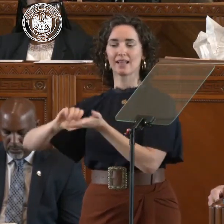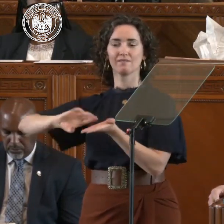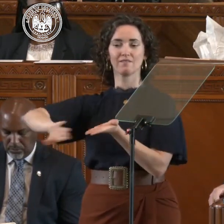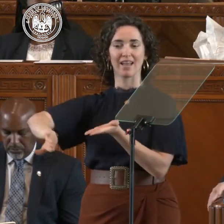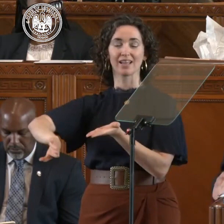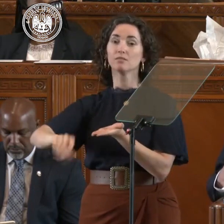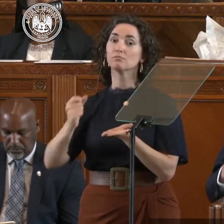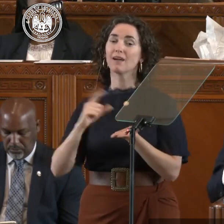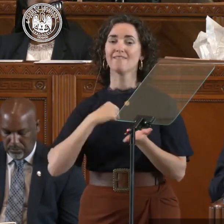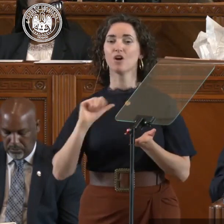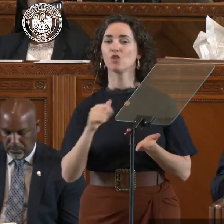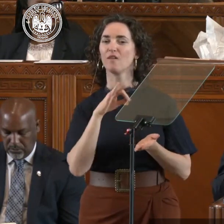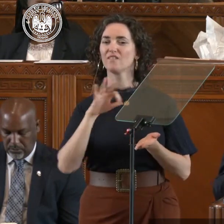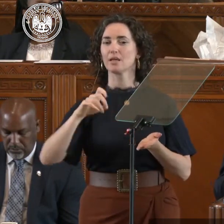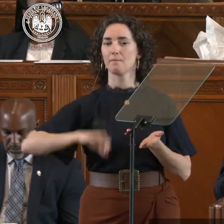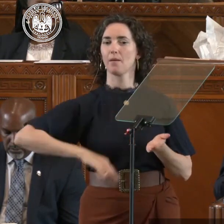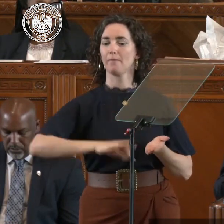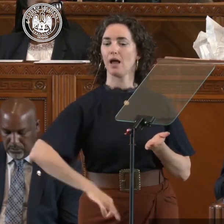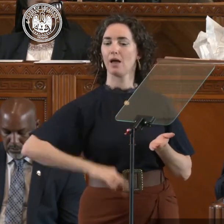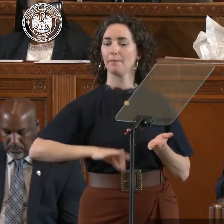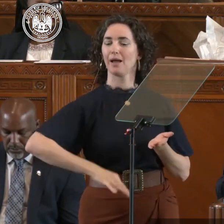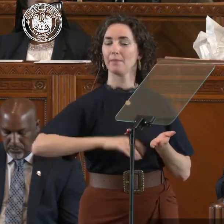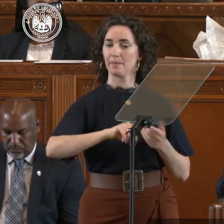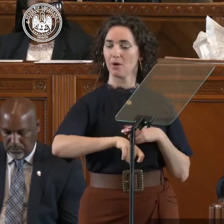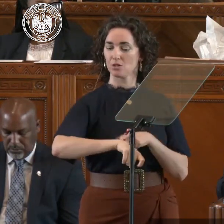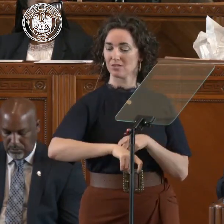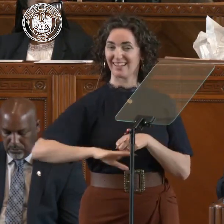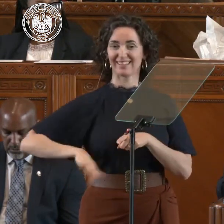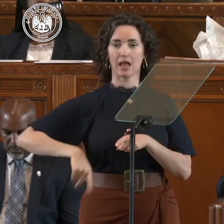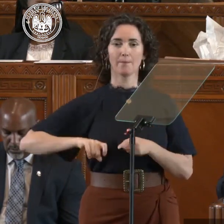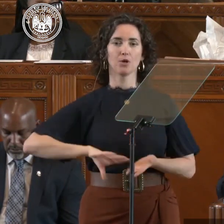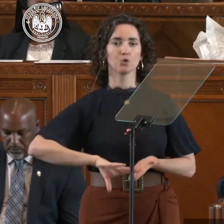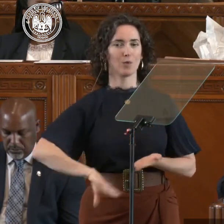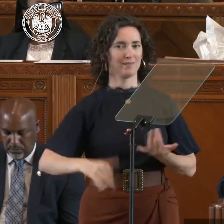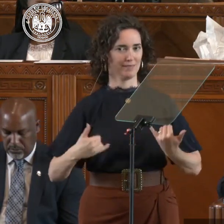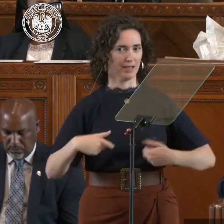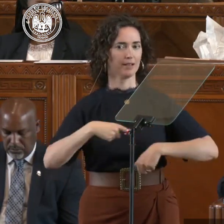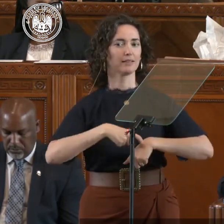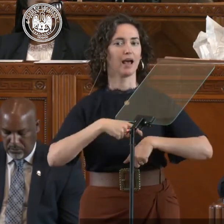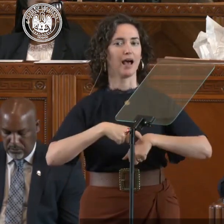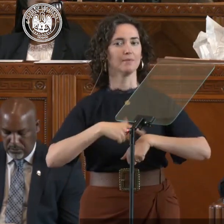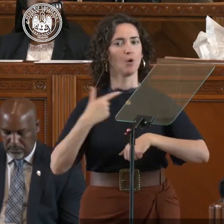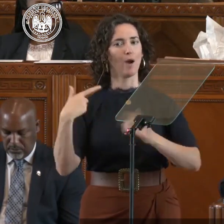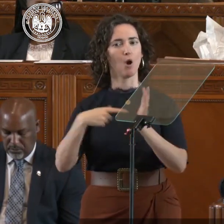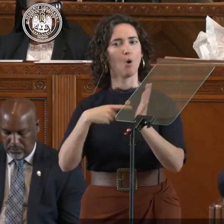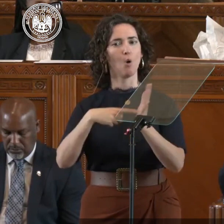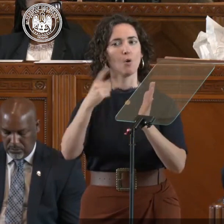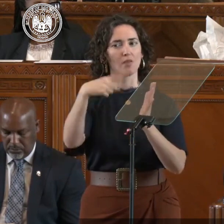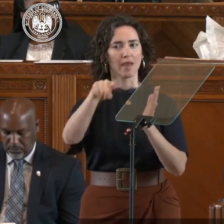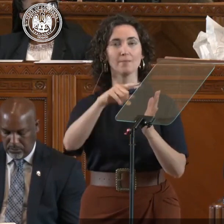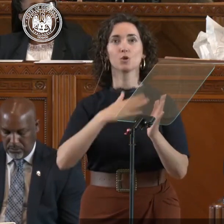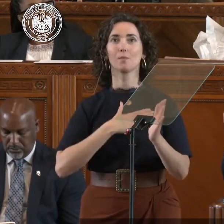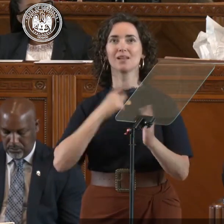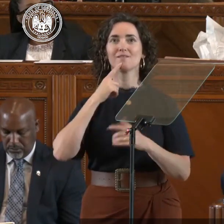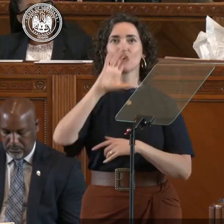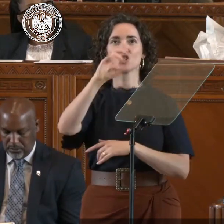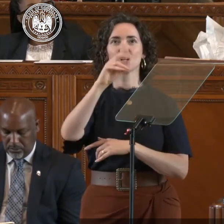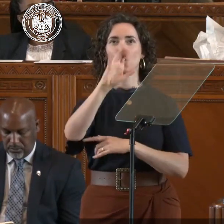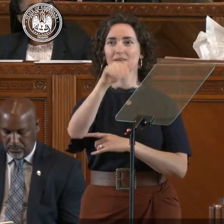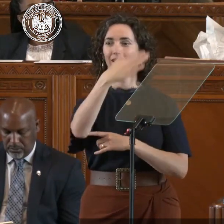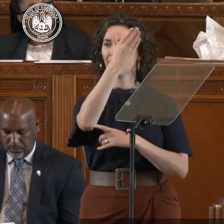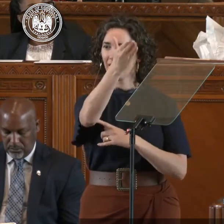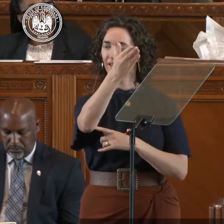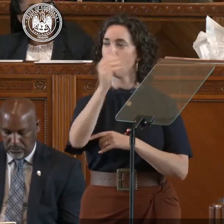tuition. It is time to waive those fees. They deserve it, so please, for Shanoya and